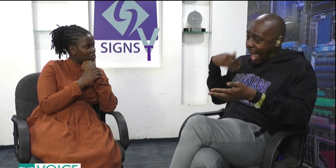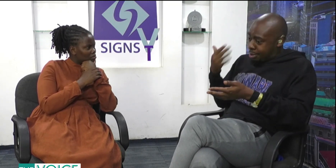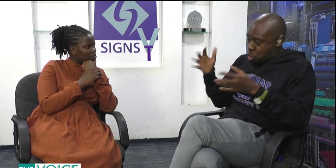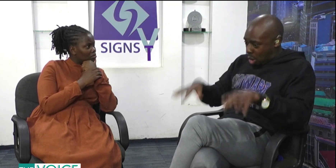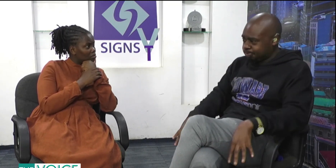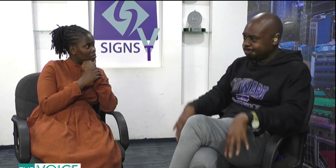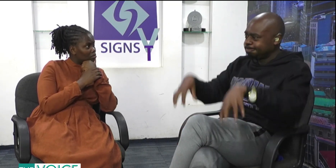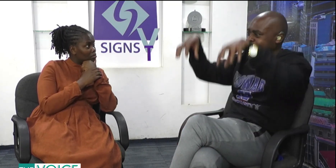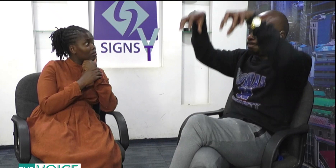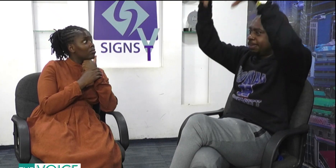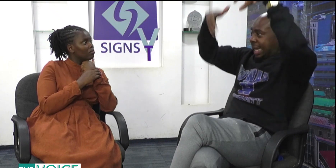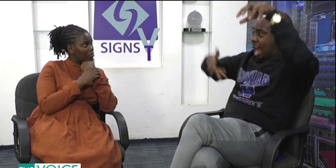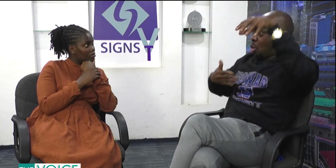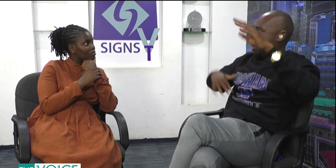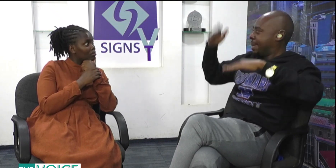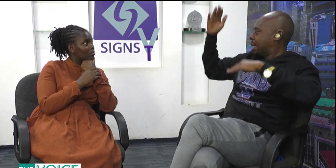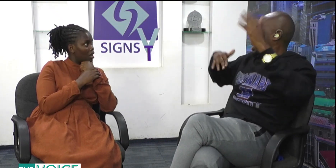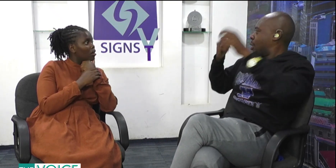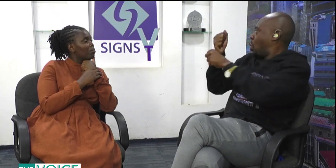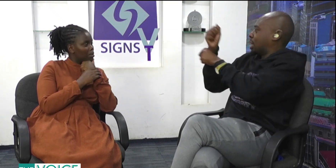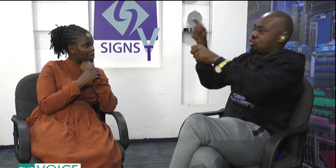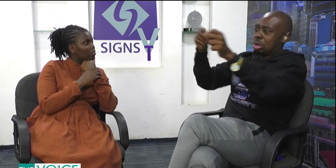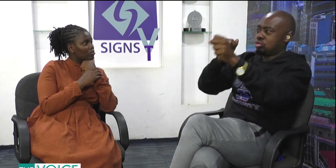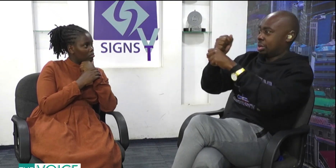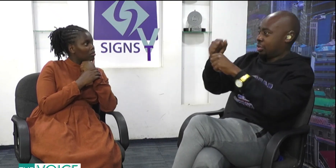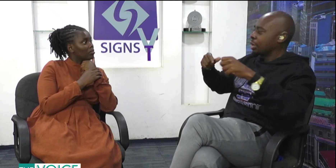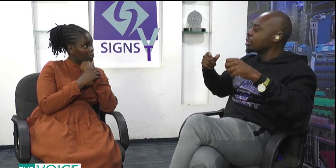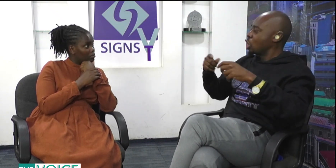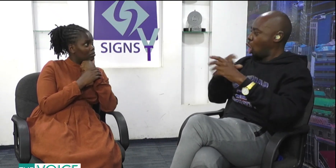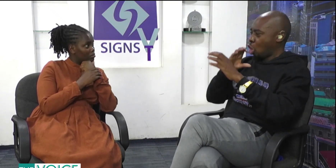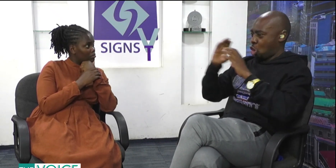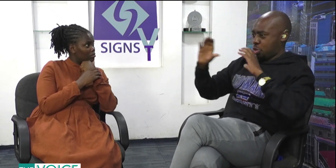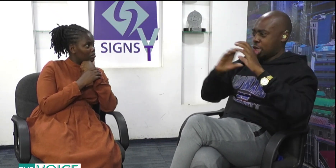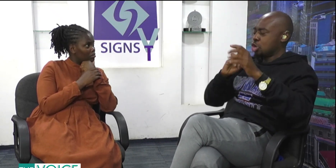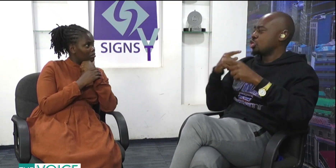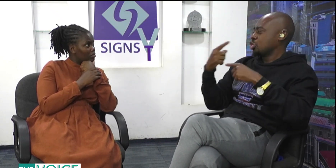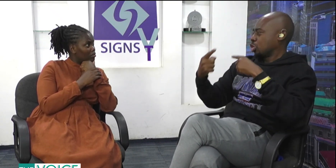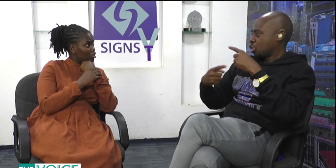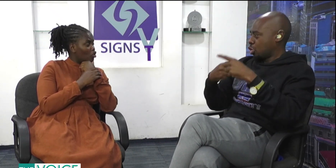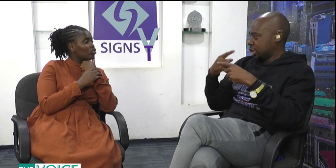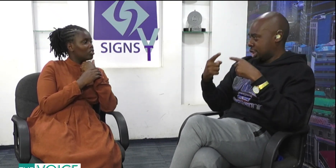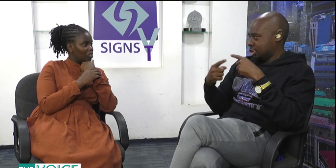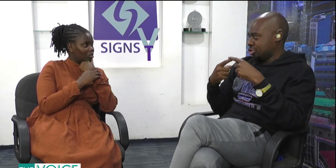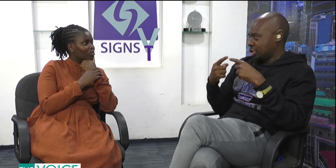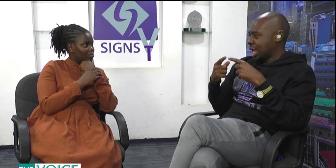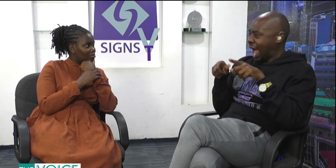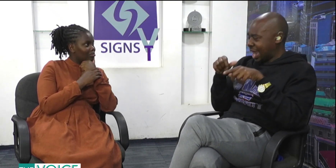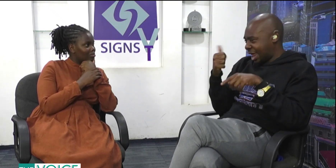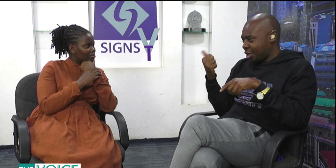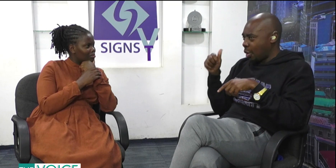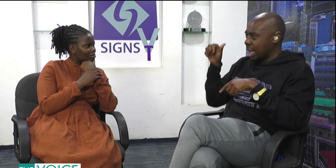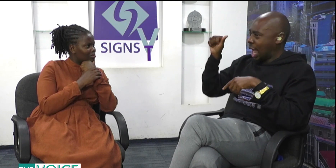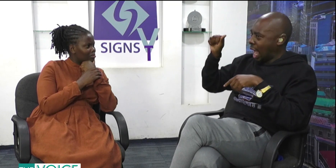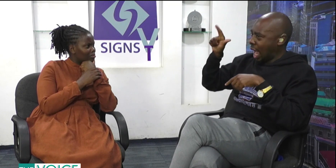So we used to communicate in that way until I grew up.